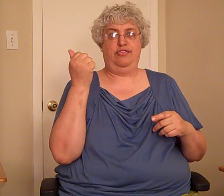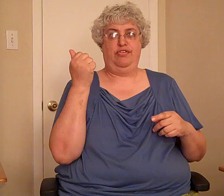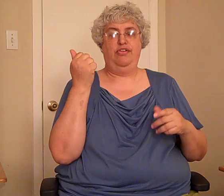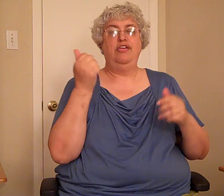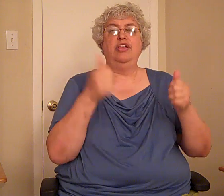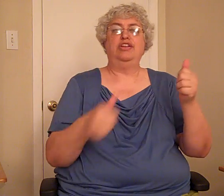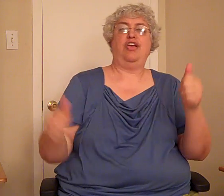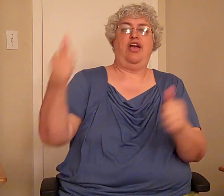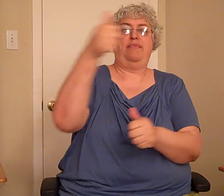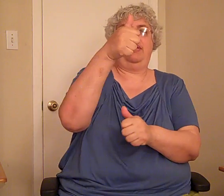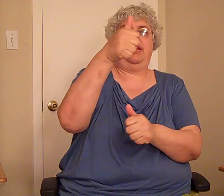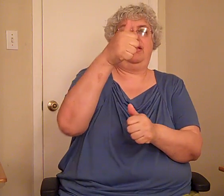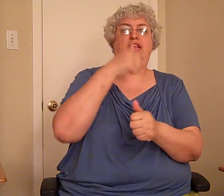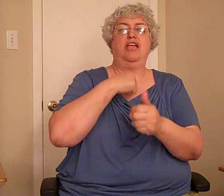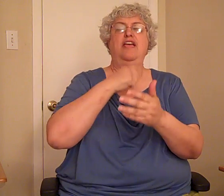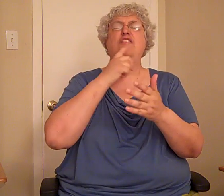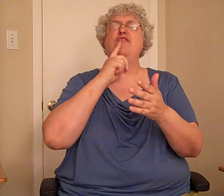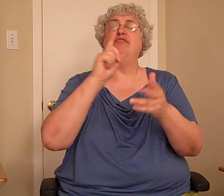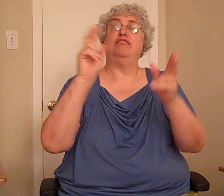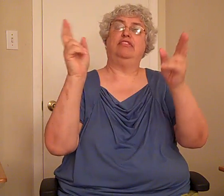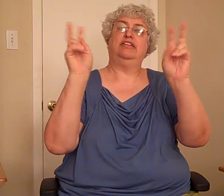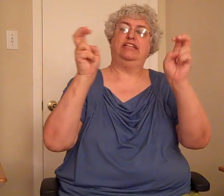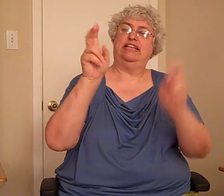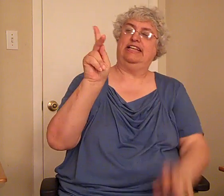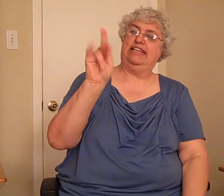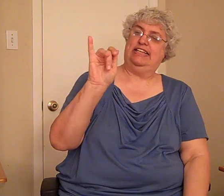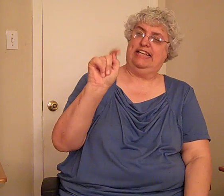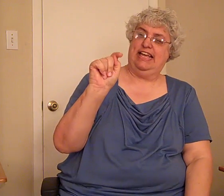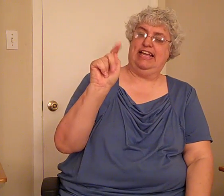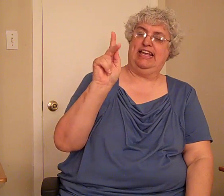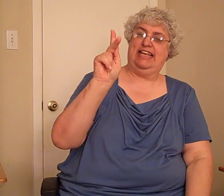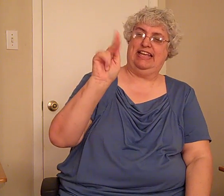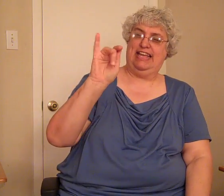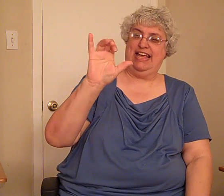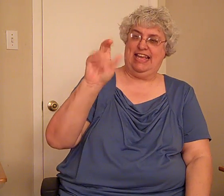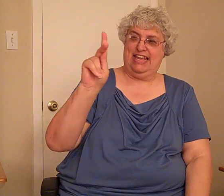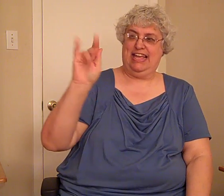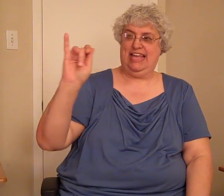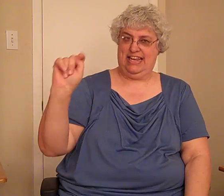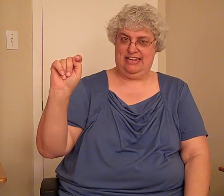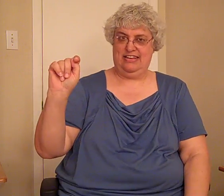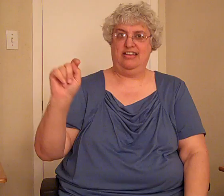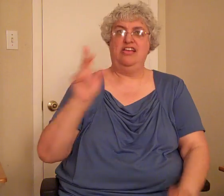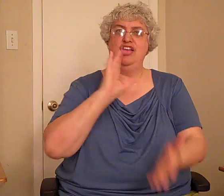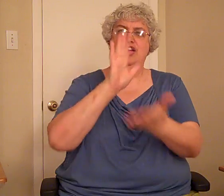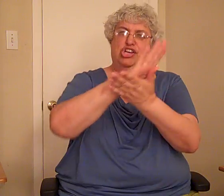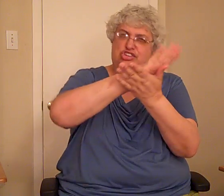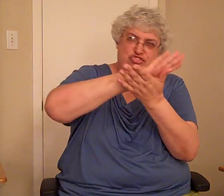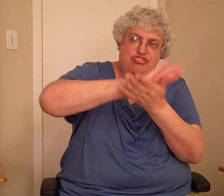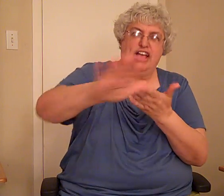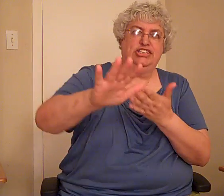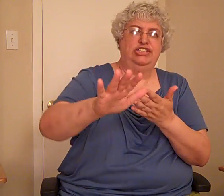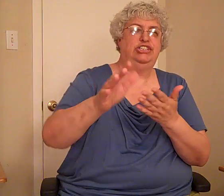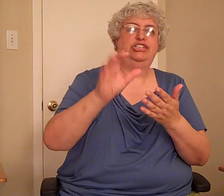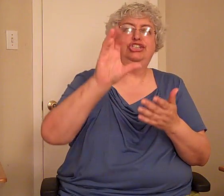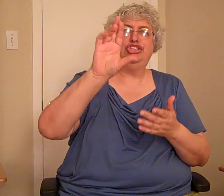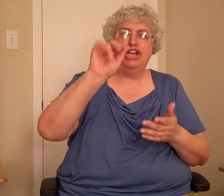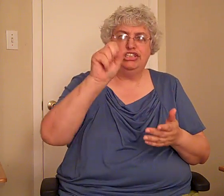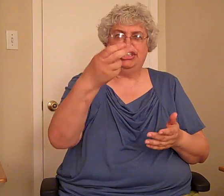how to flat kick it and crush it. Whatever adjective you want to use to describe it, I want you